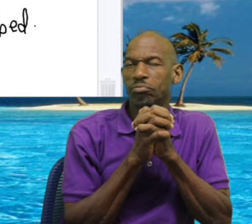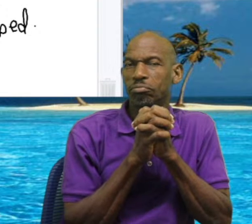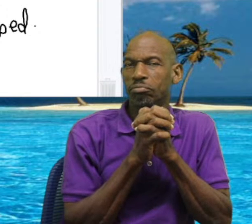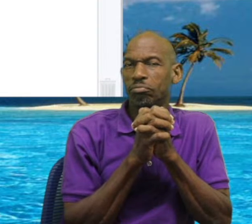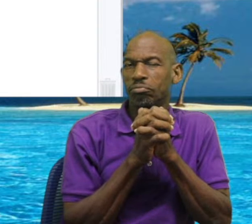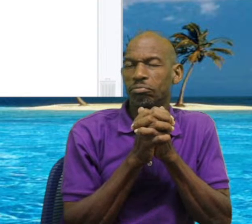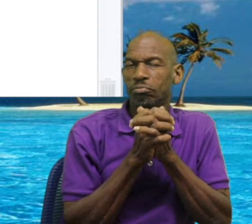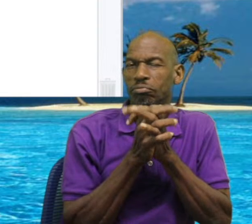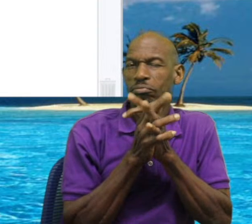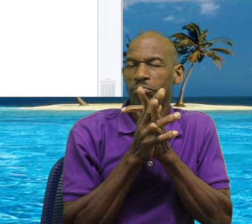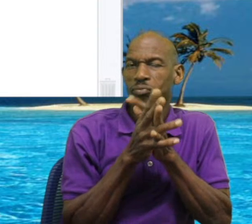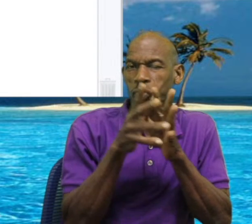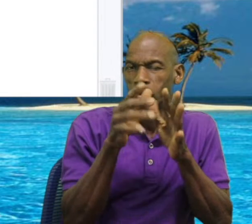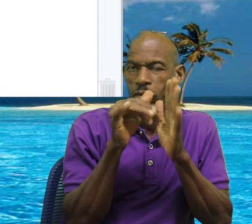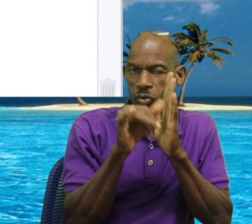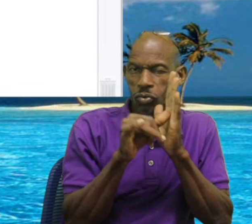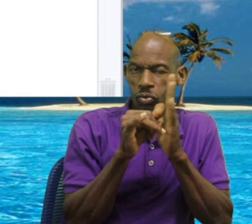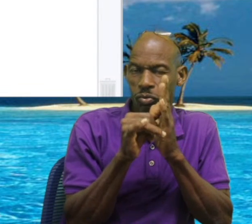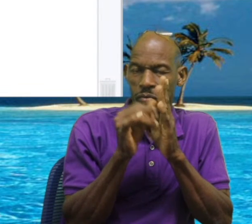before.